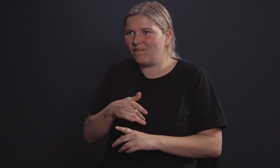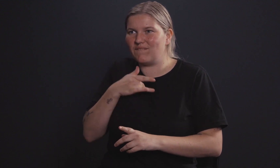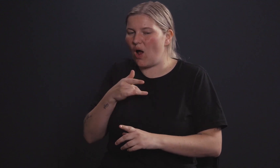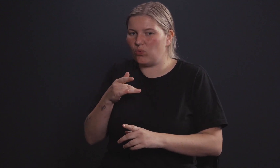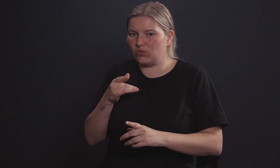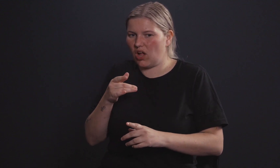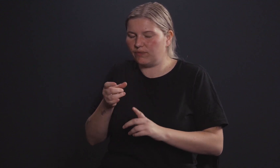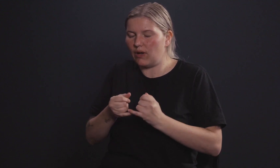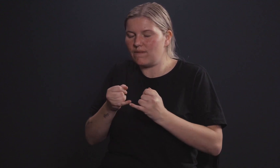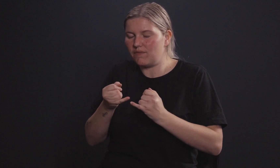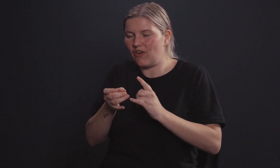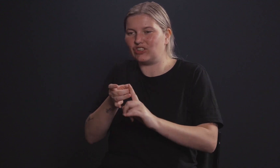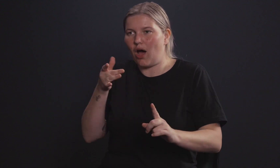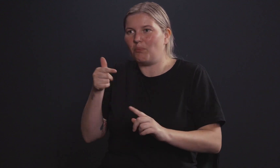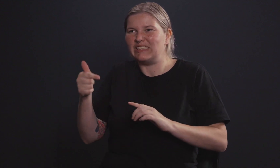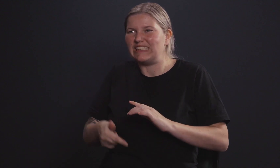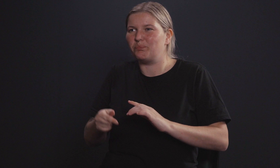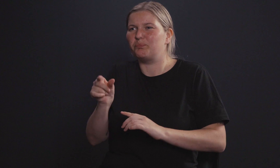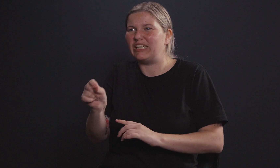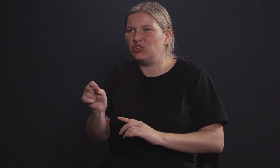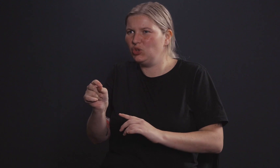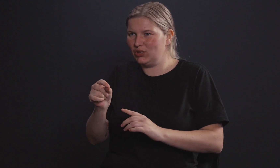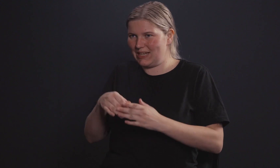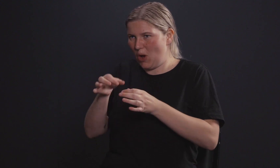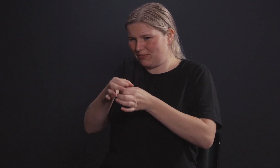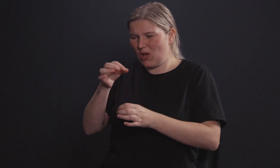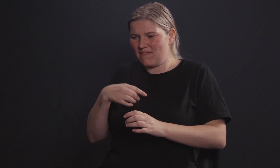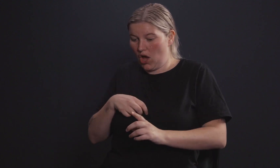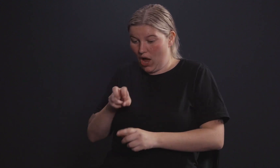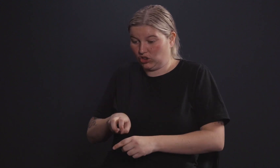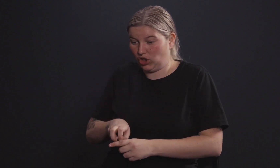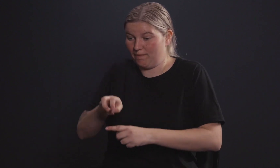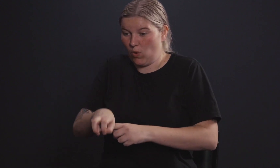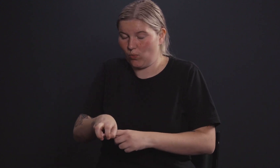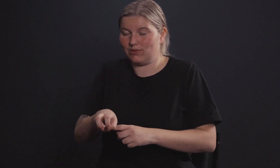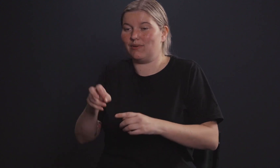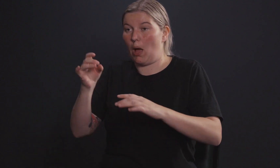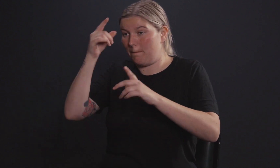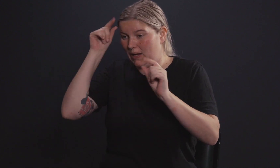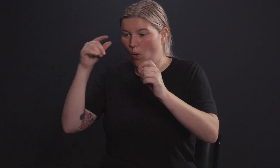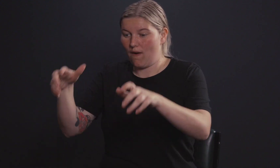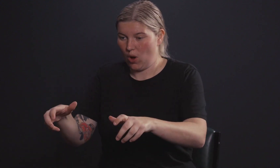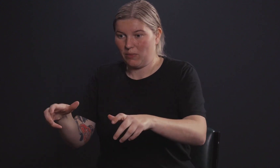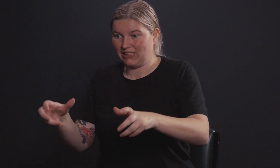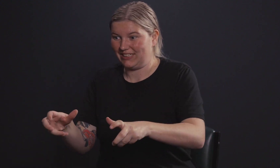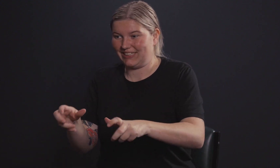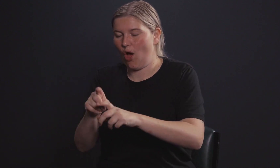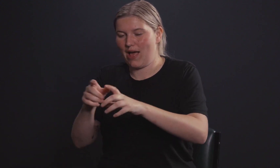needle went in, I felt a sharp pain and I jumped forward. It was like a deep pinch in my spine. The nurse tried to keep me from